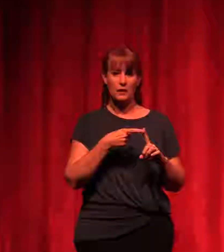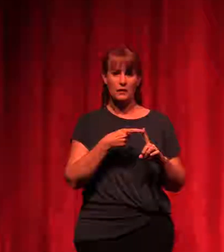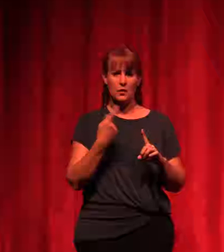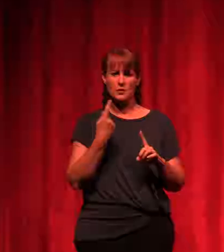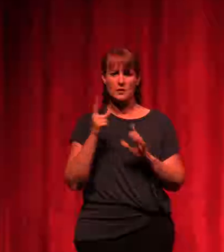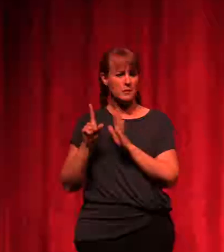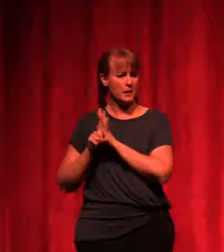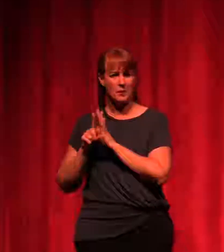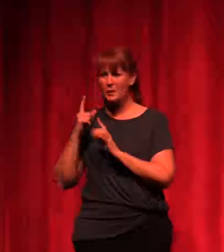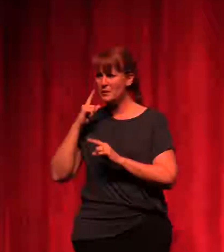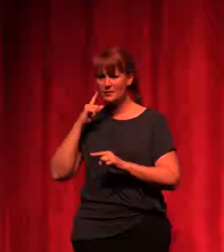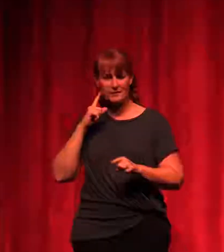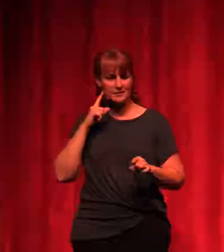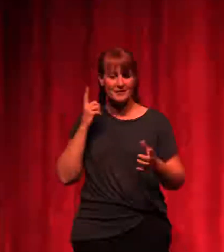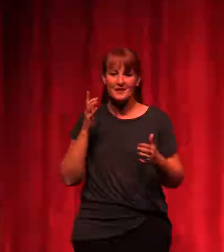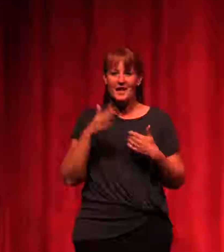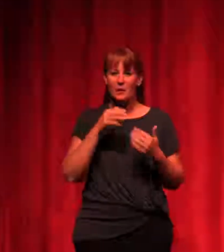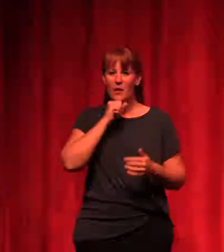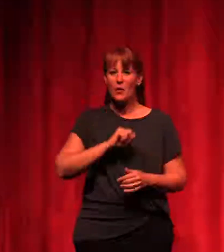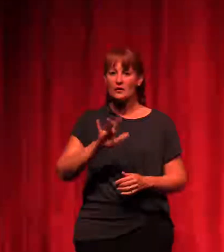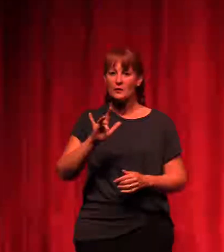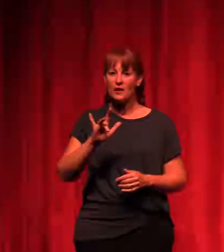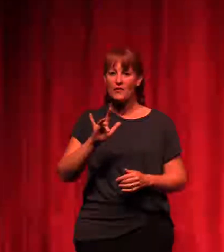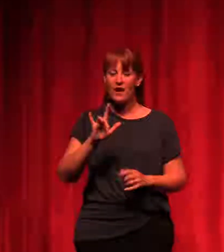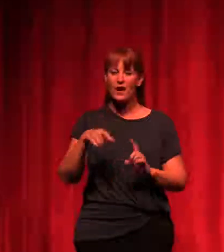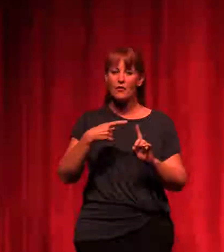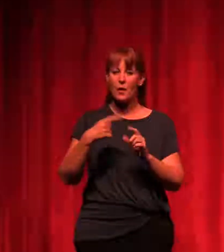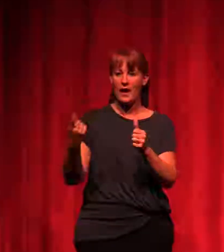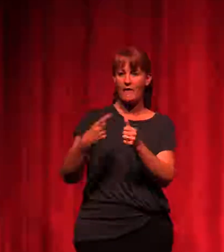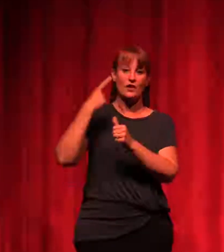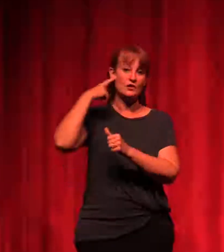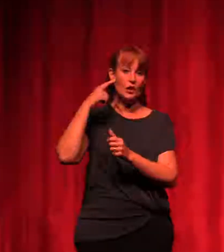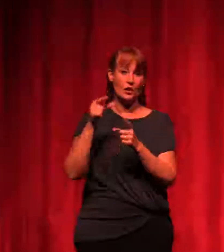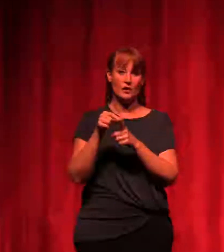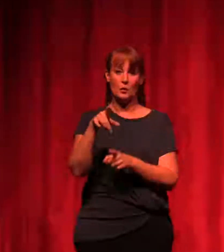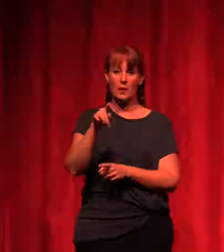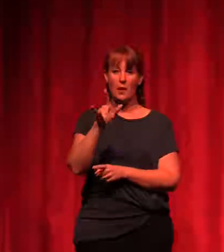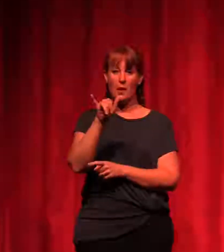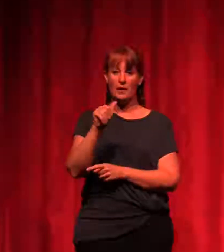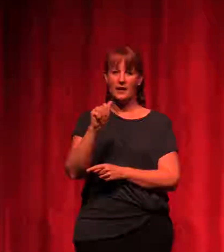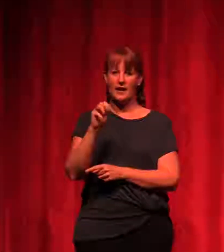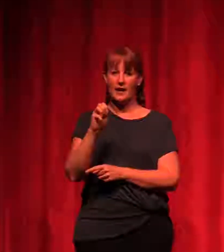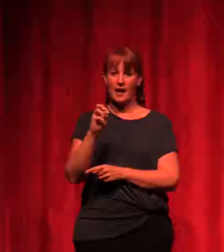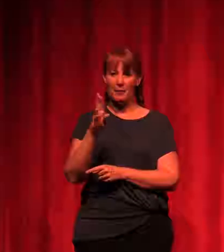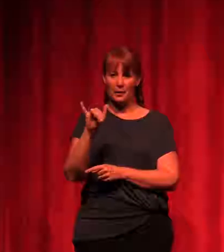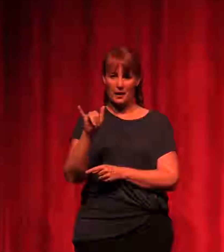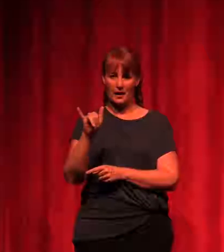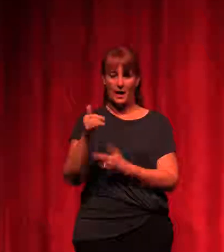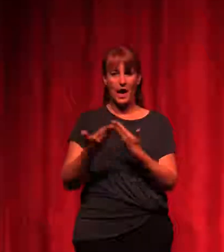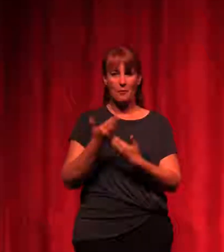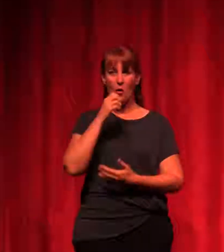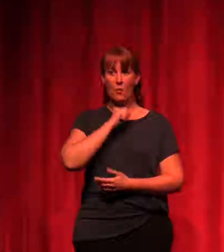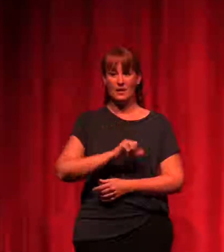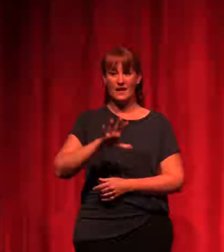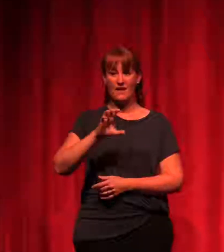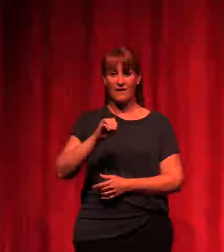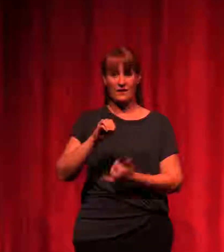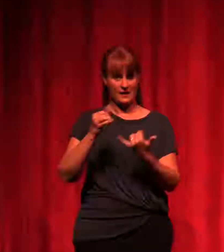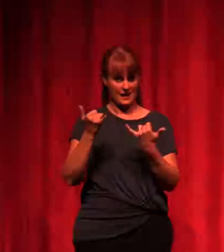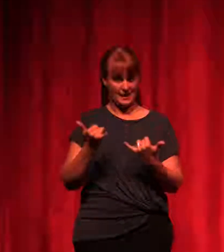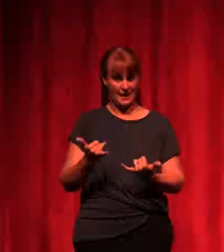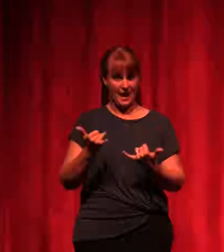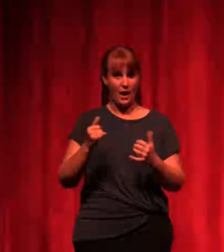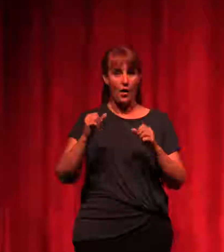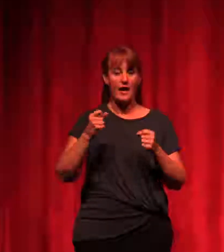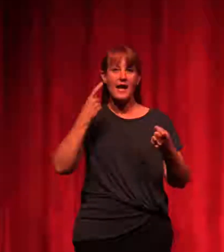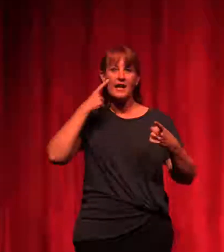something beeped. I was 25 years old when I first heard this word, polyamory. I'm almost 50 now, and